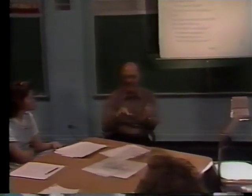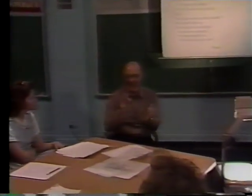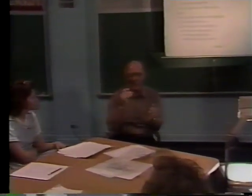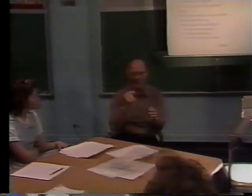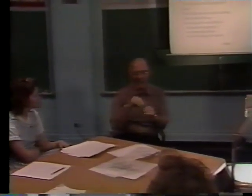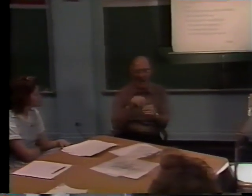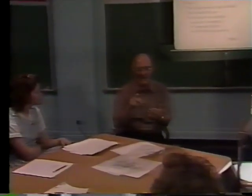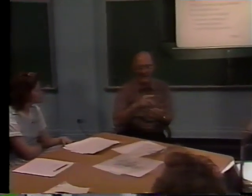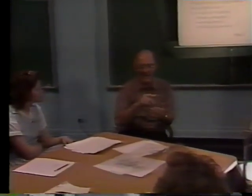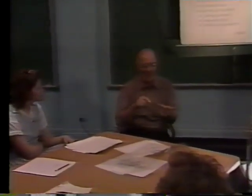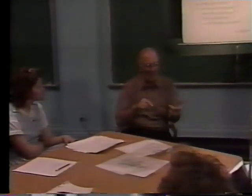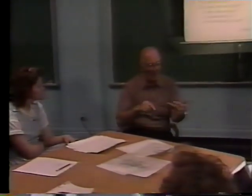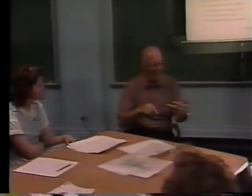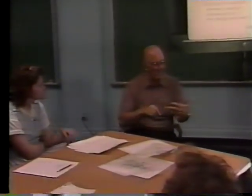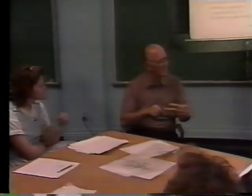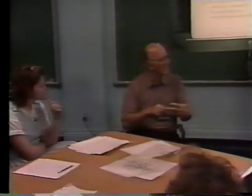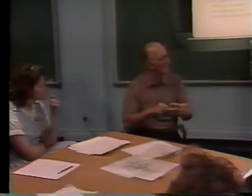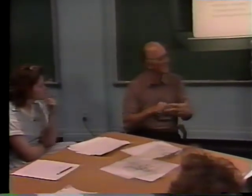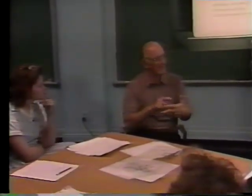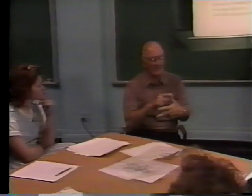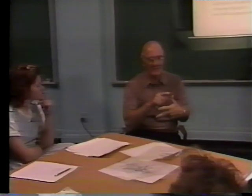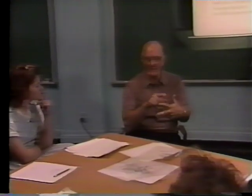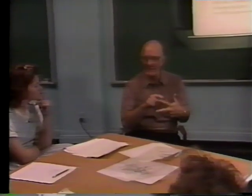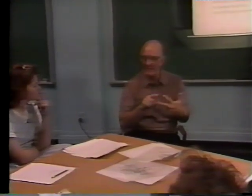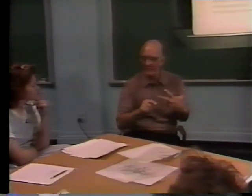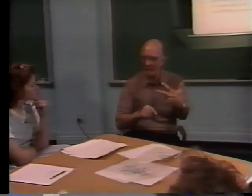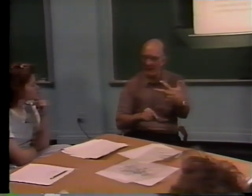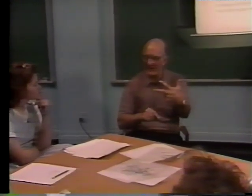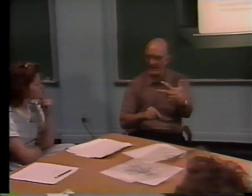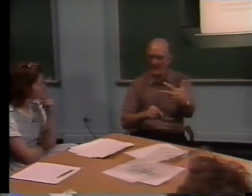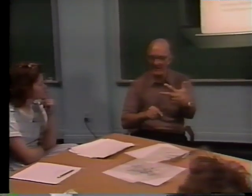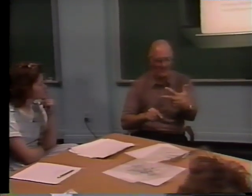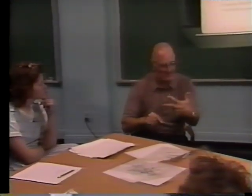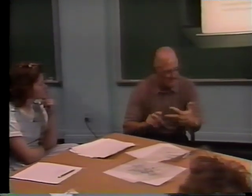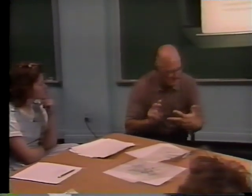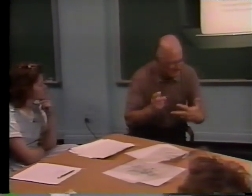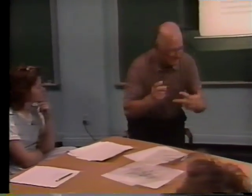many you find in that poem? 3.